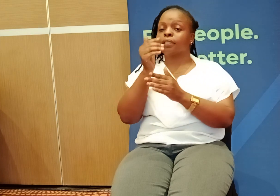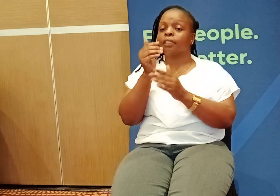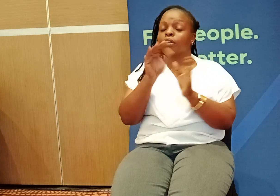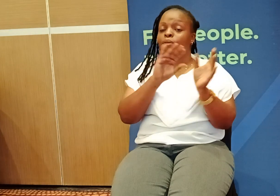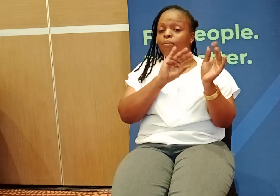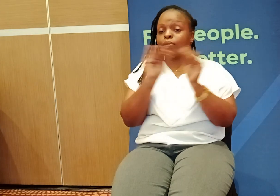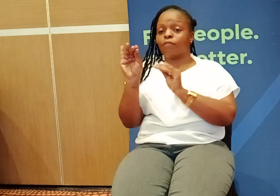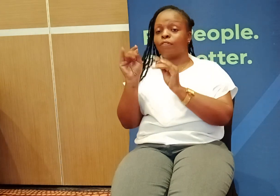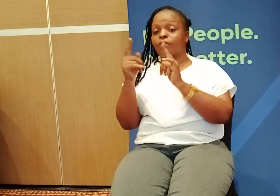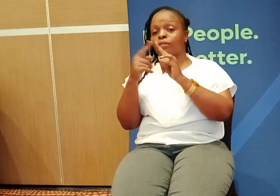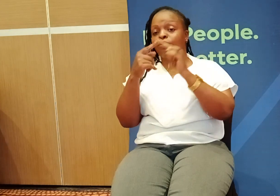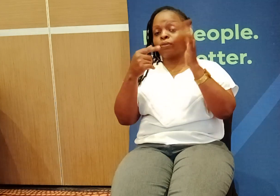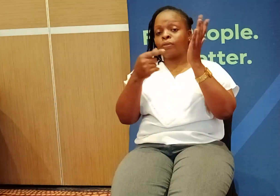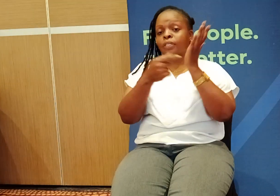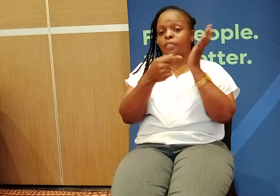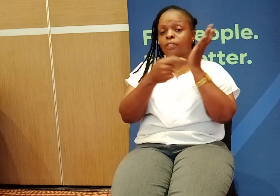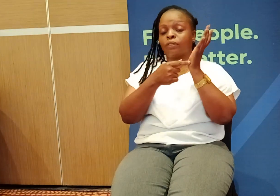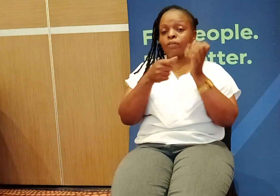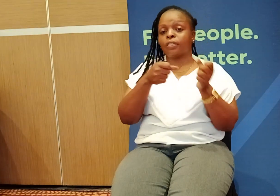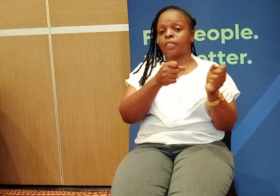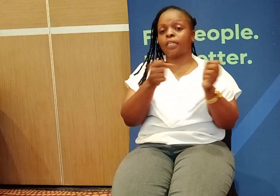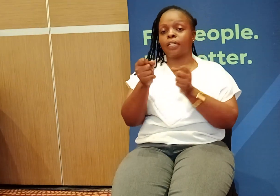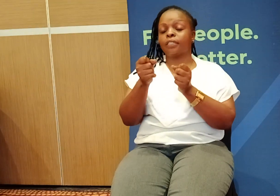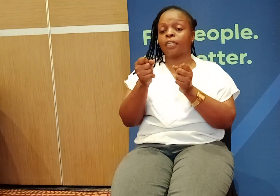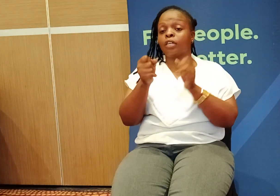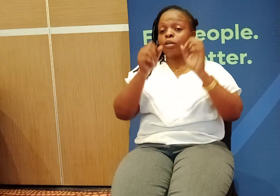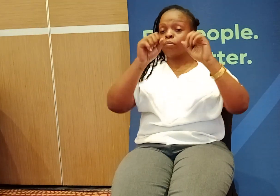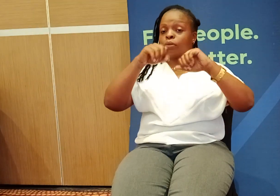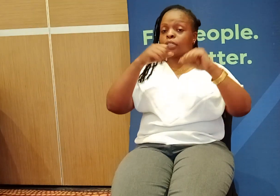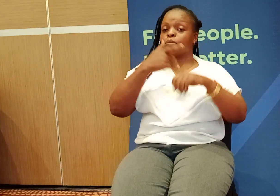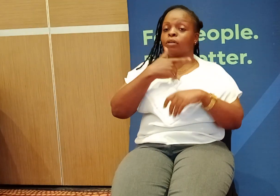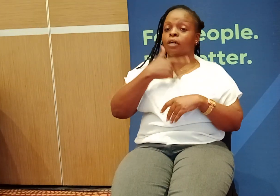to digital channels. We've got very good